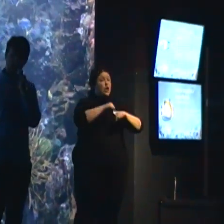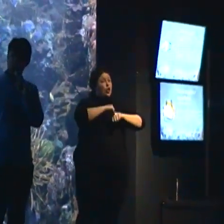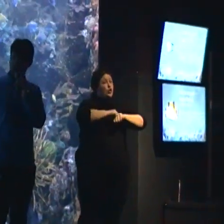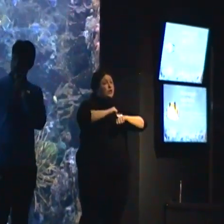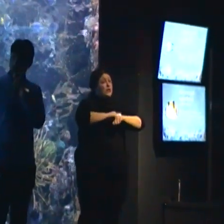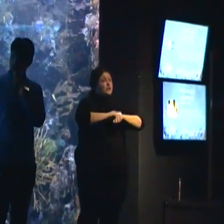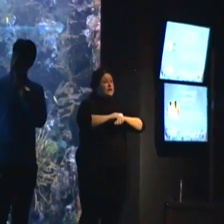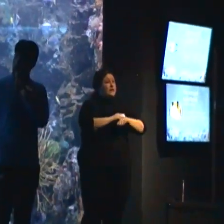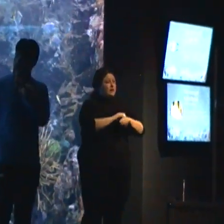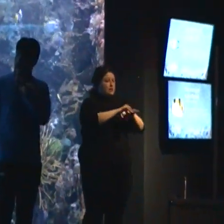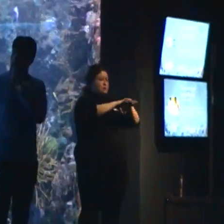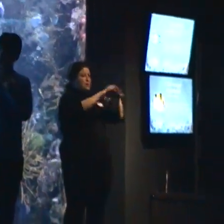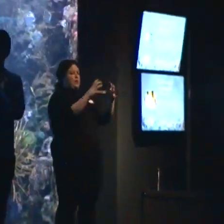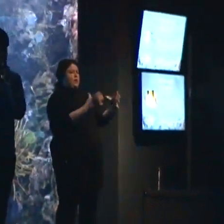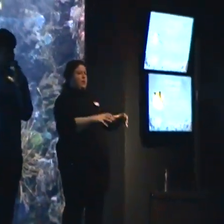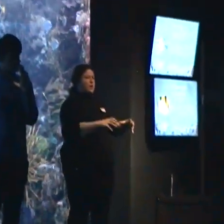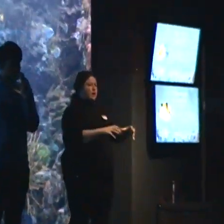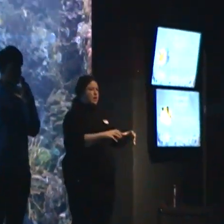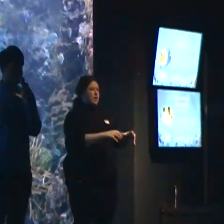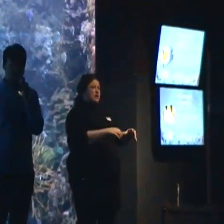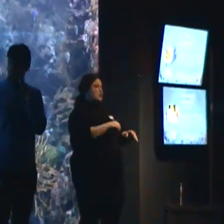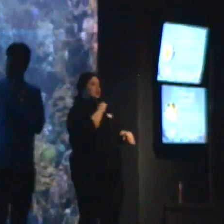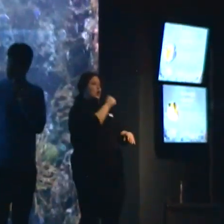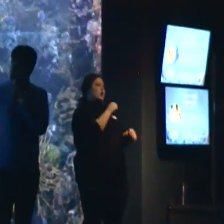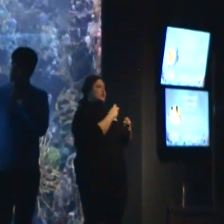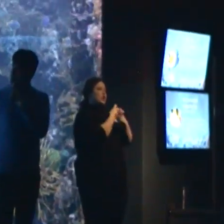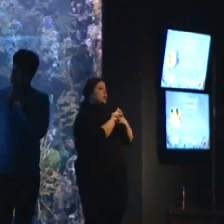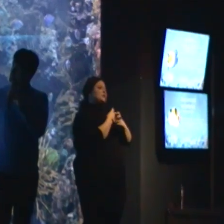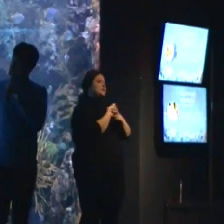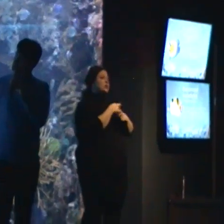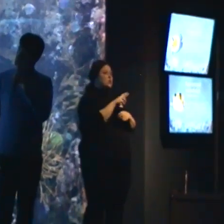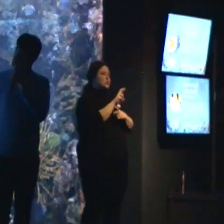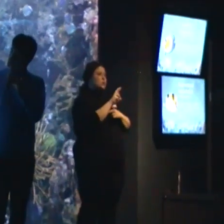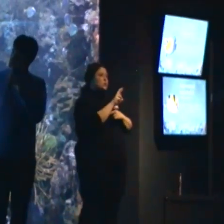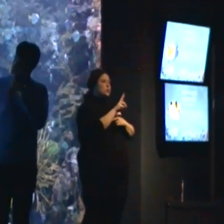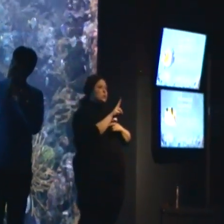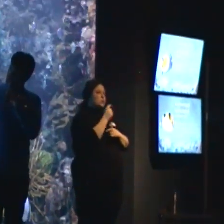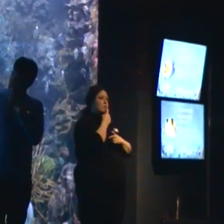in non-toxic rubber and non-toxic paint.